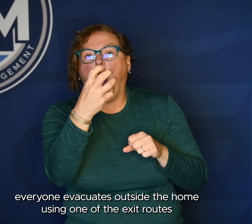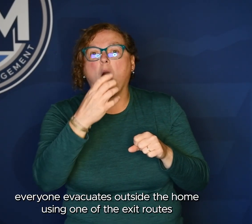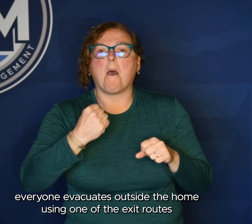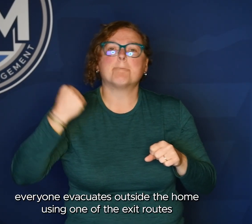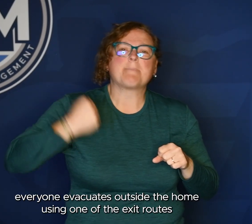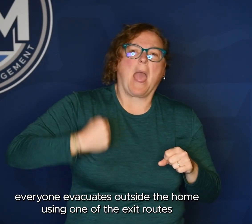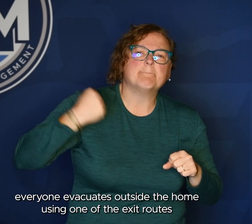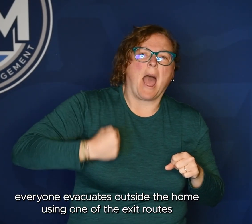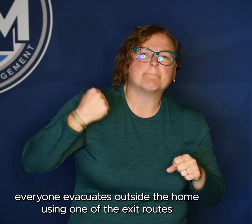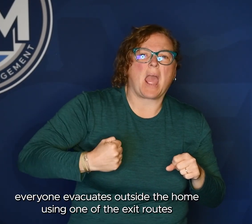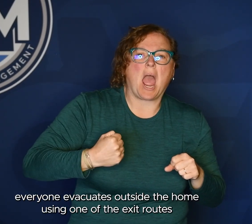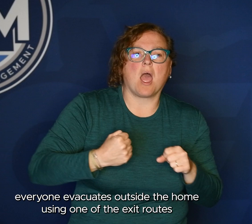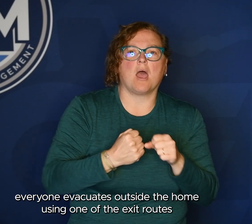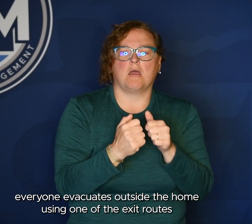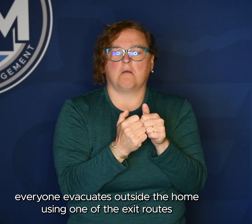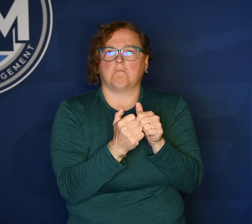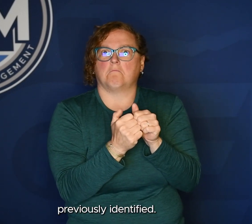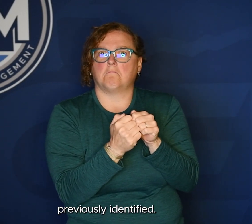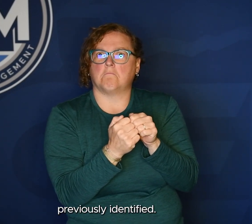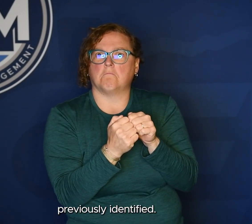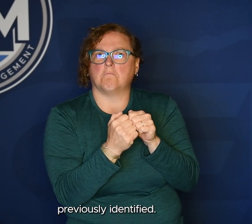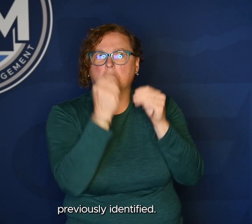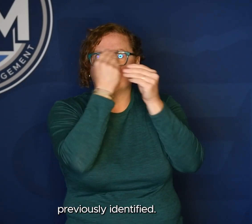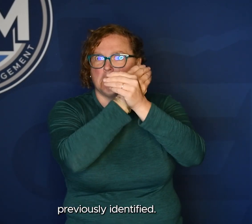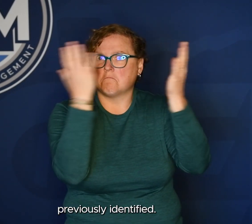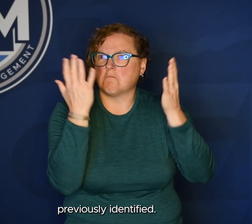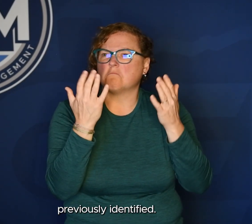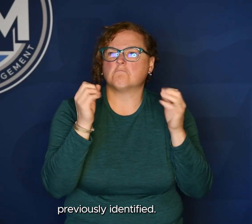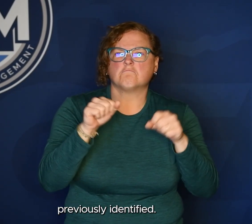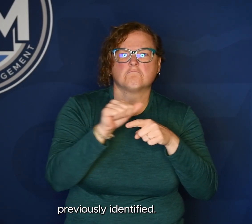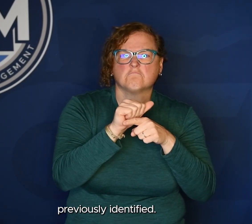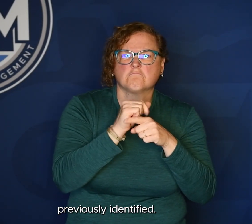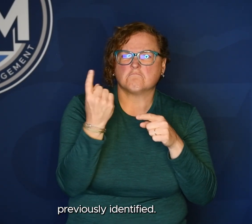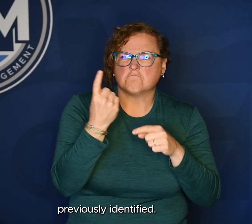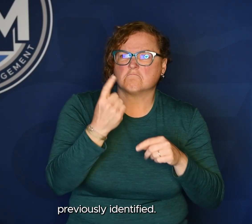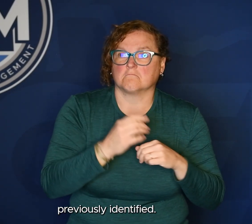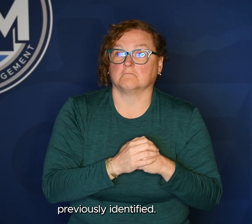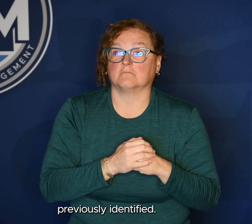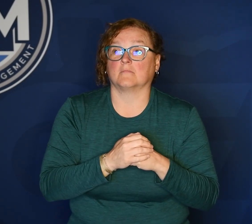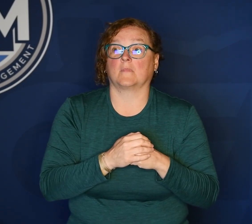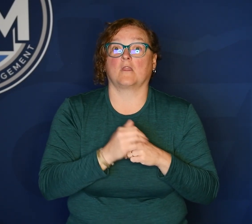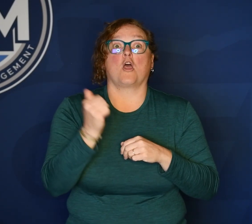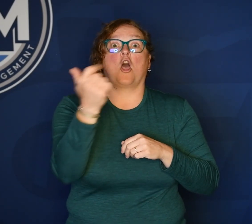home using one of the exit routes previously identified.